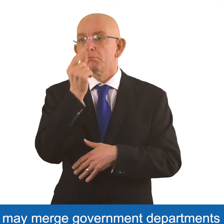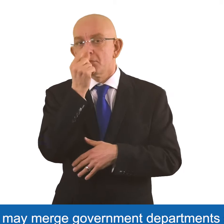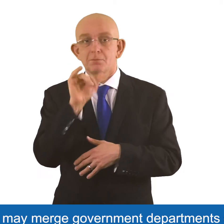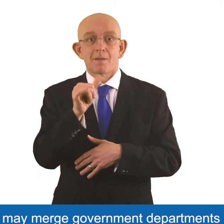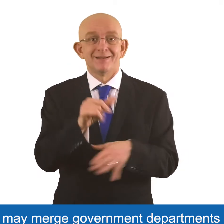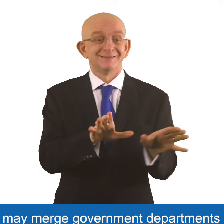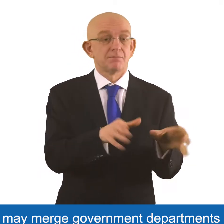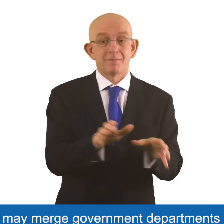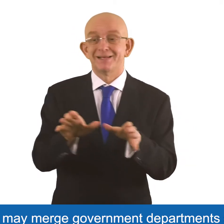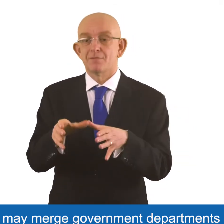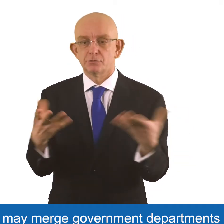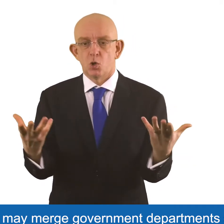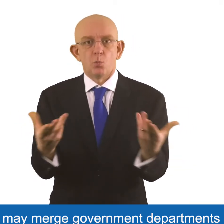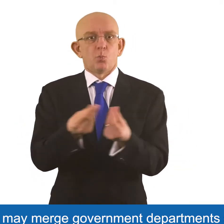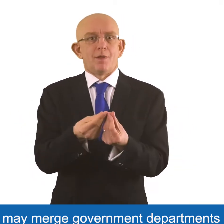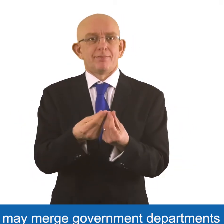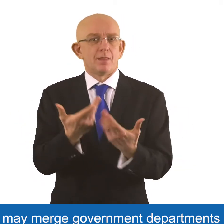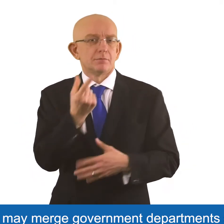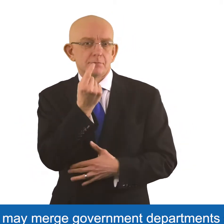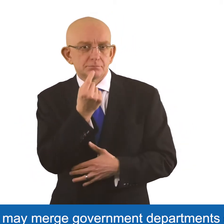that may merge government departments, or if,